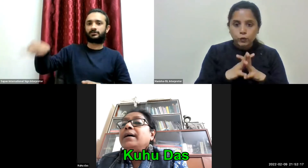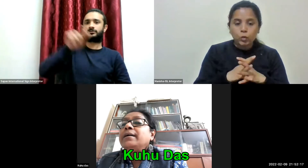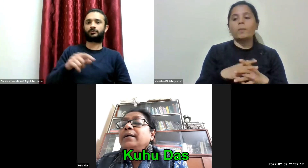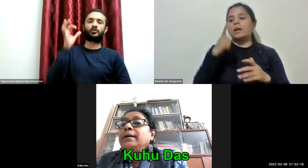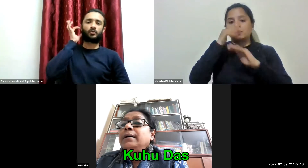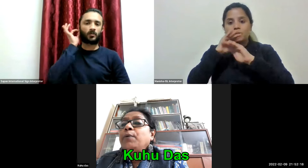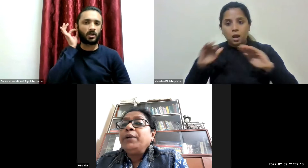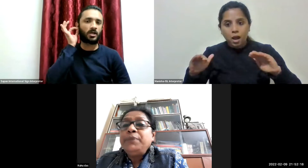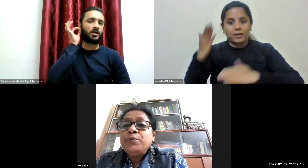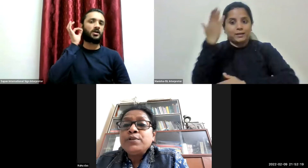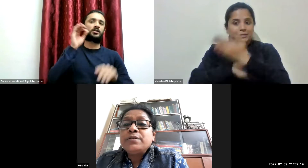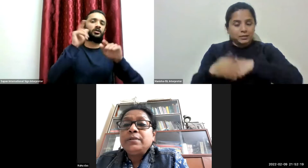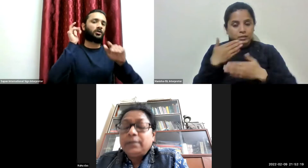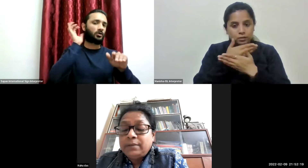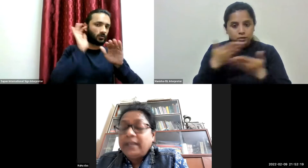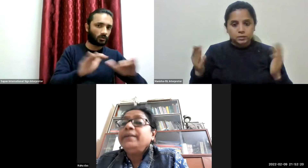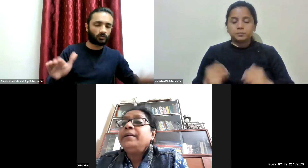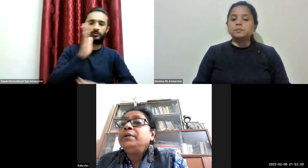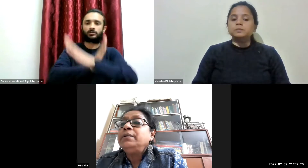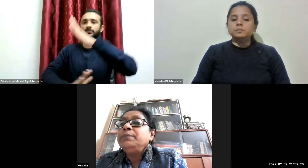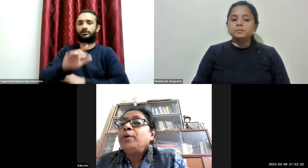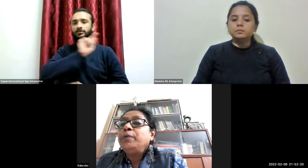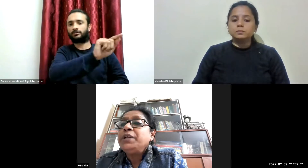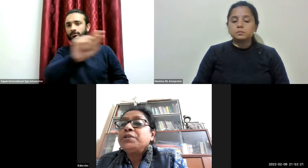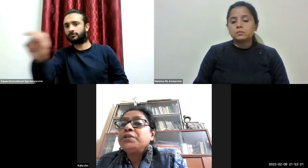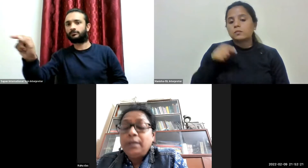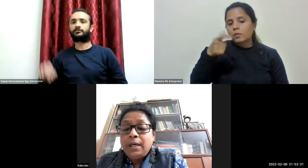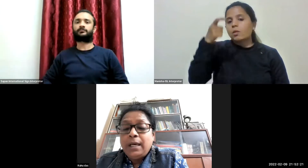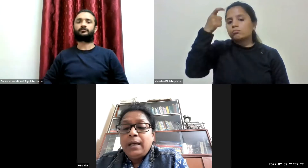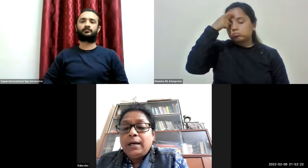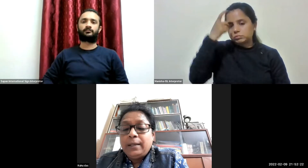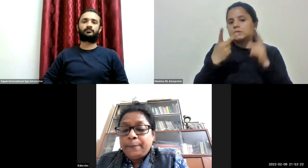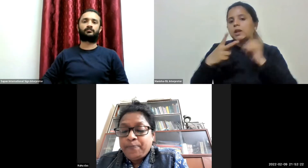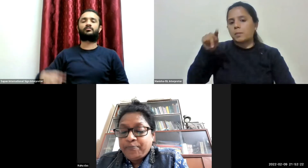disabilities are one of the most vulnerable population.